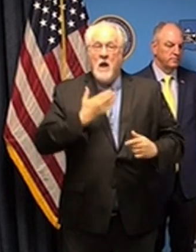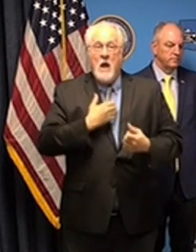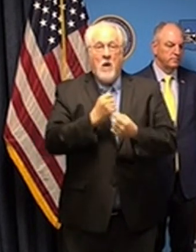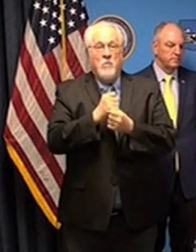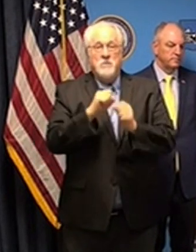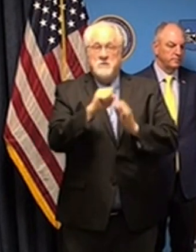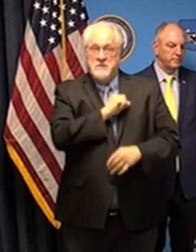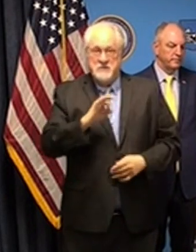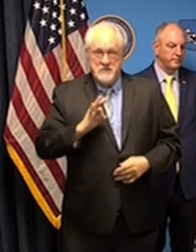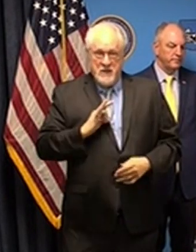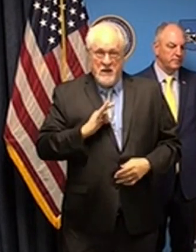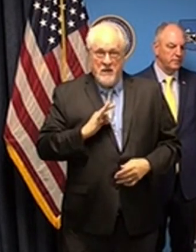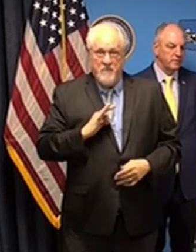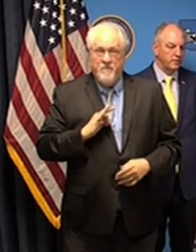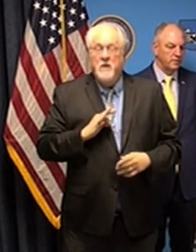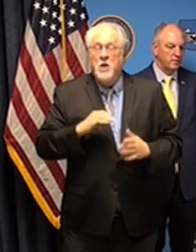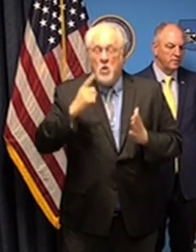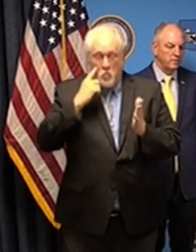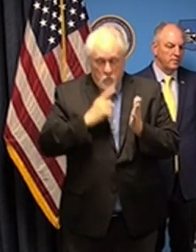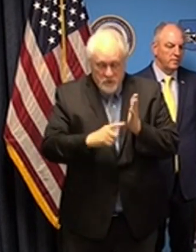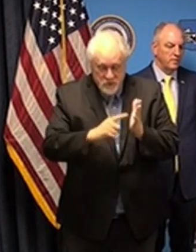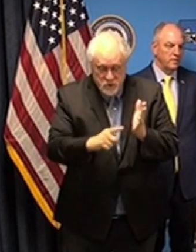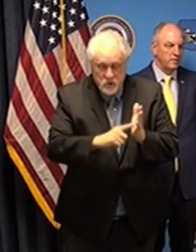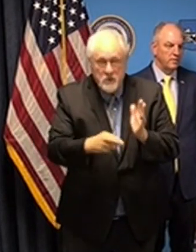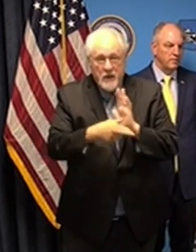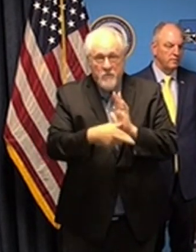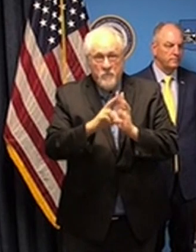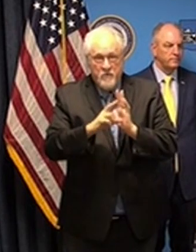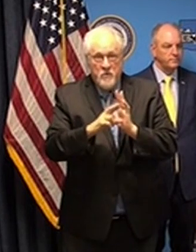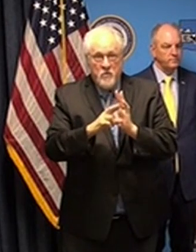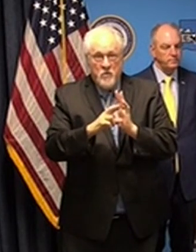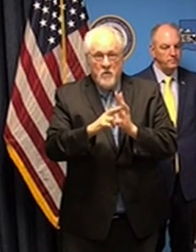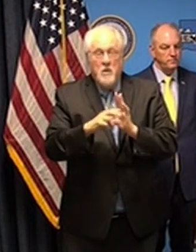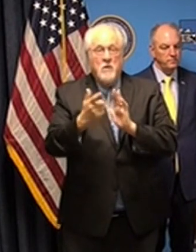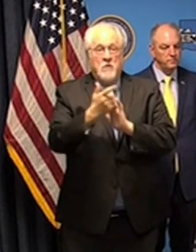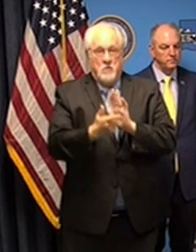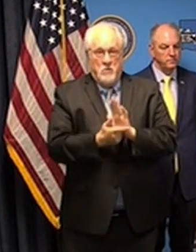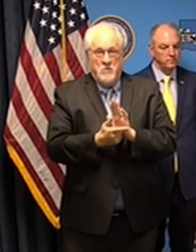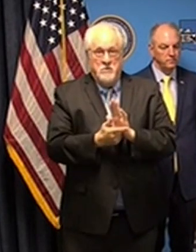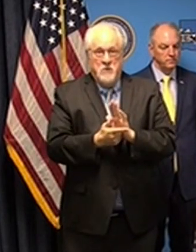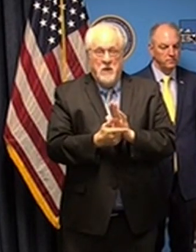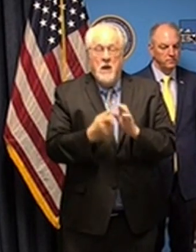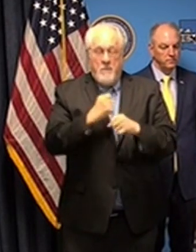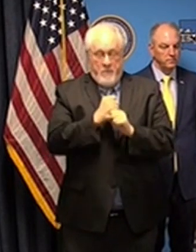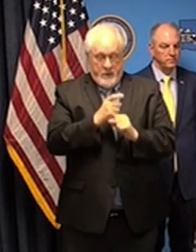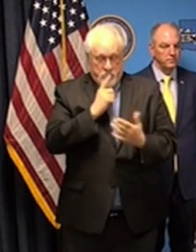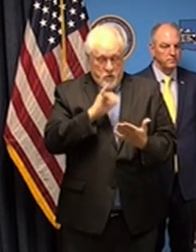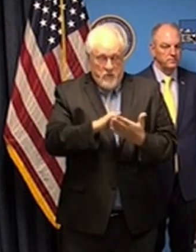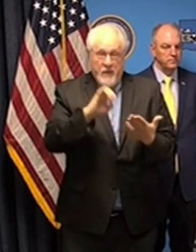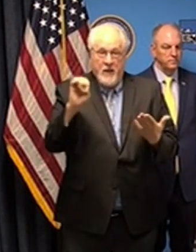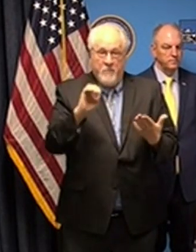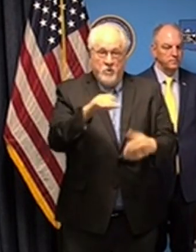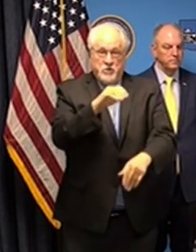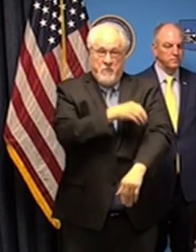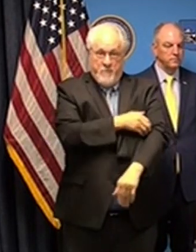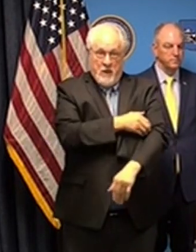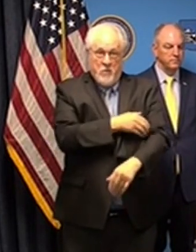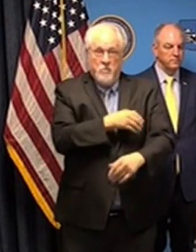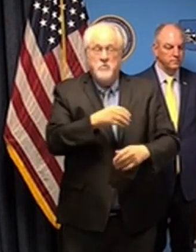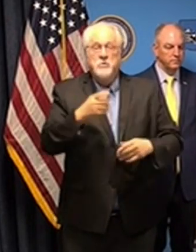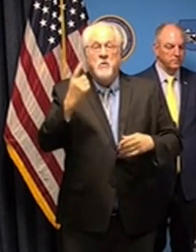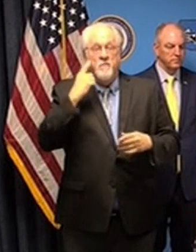at the Department of Justice is researching and reviewing the statutes and ensuring that the emergency powers and the